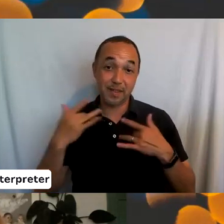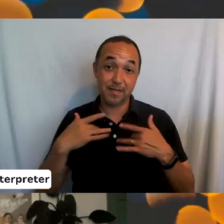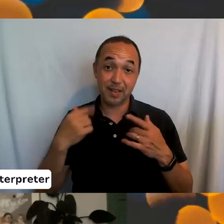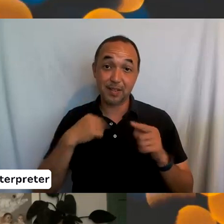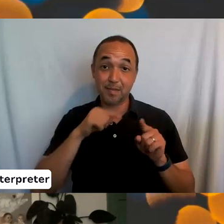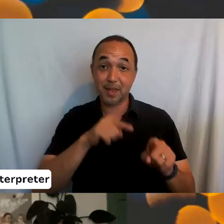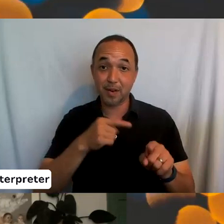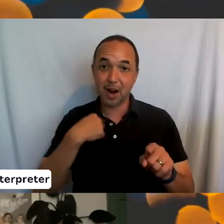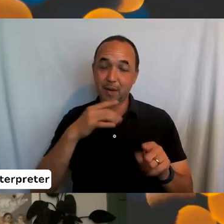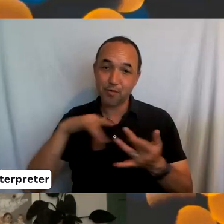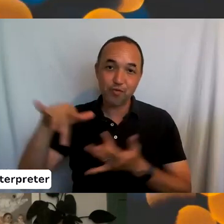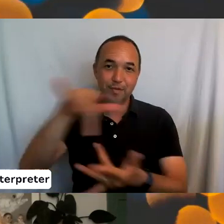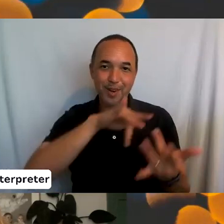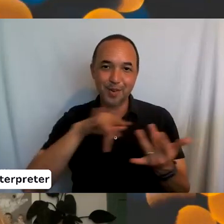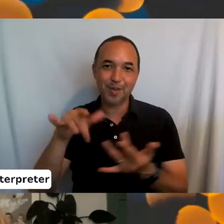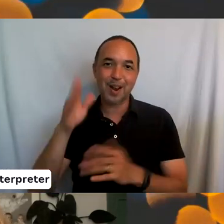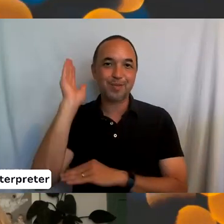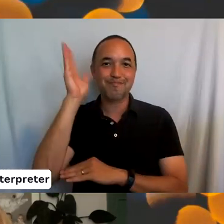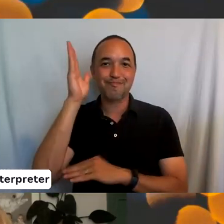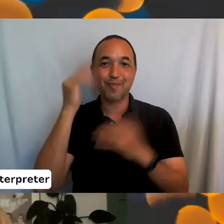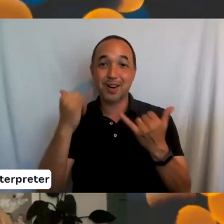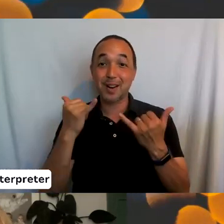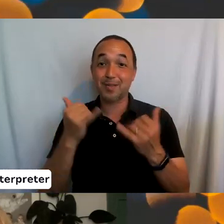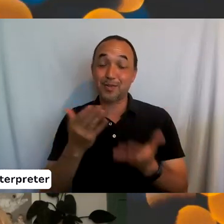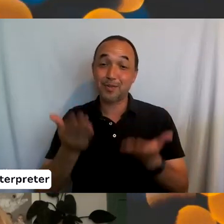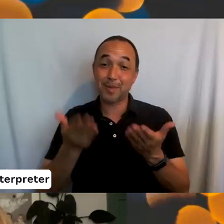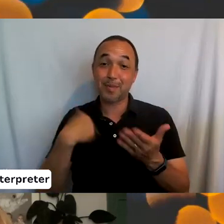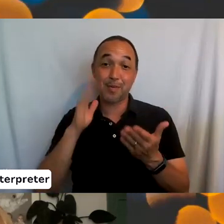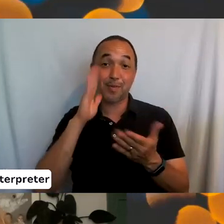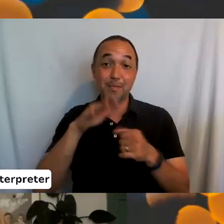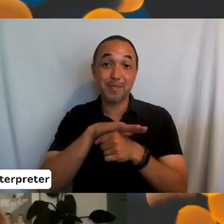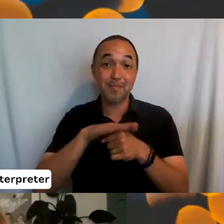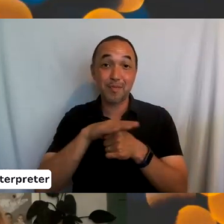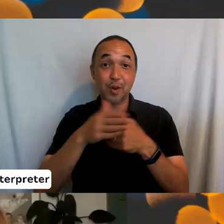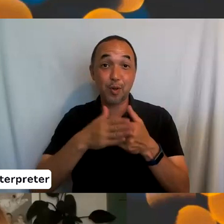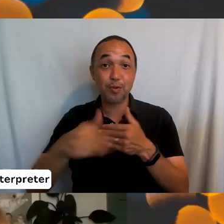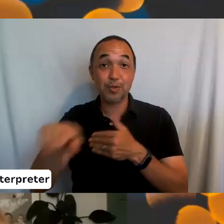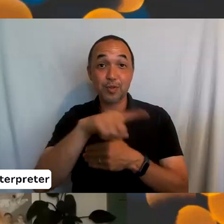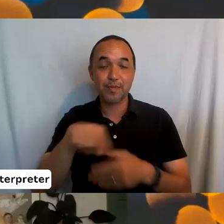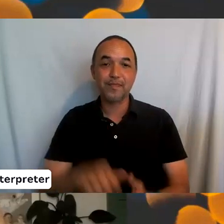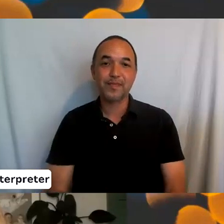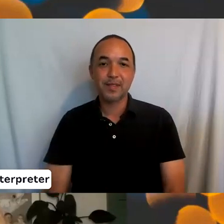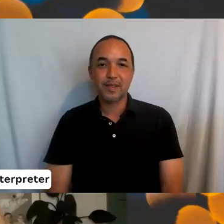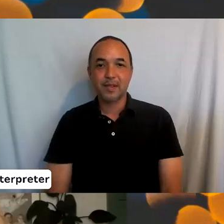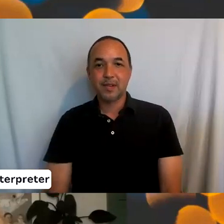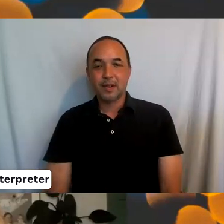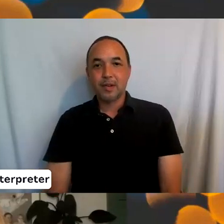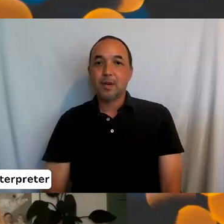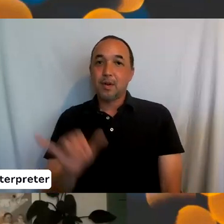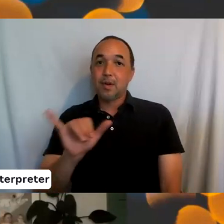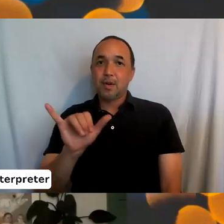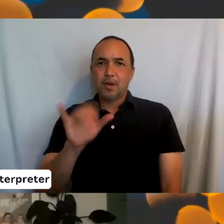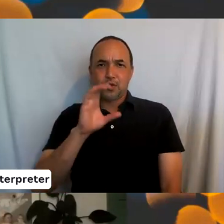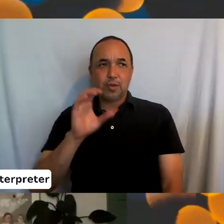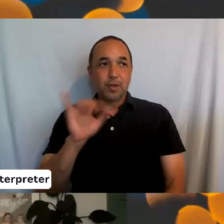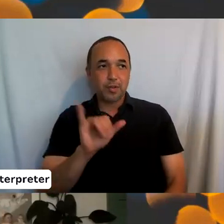so I might be in your area telling spooky stories sometime soon. it's amazing. Well, we have 3 more classes, and I know